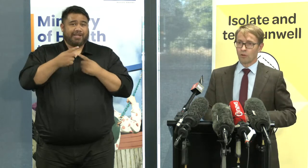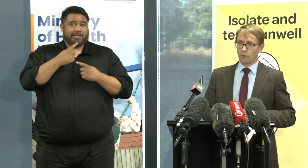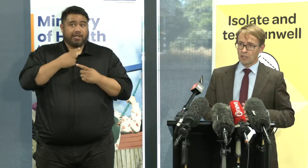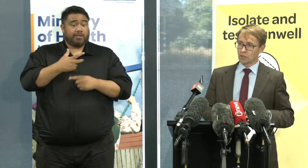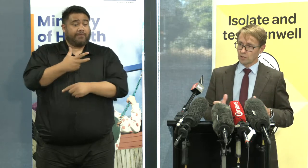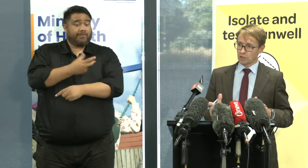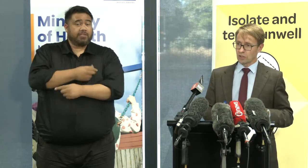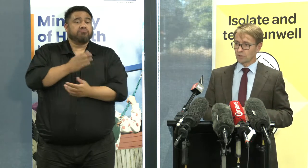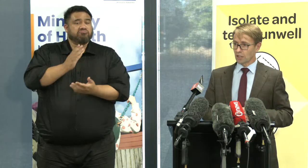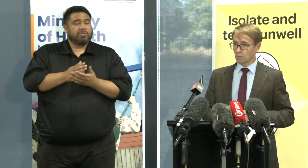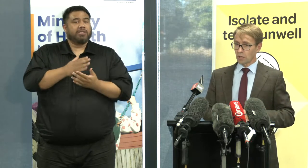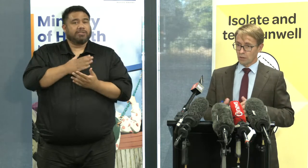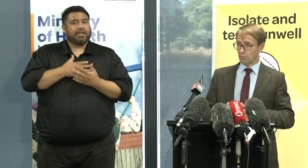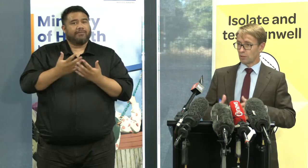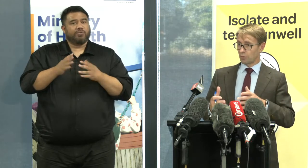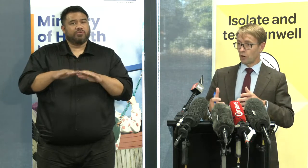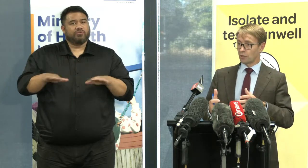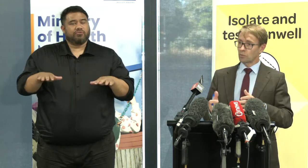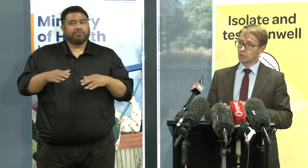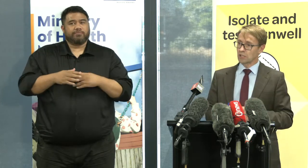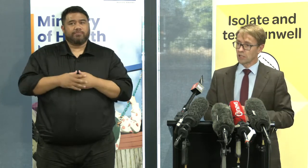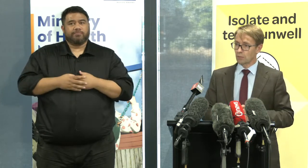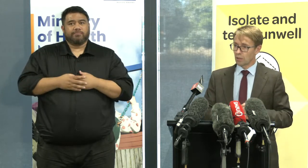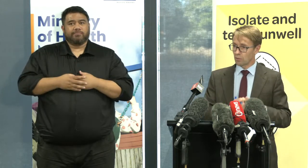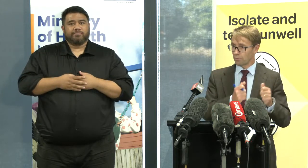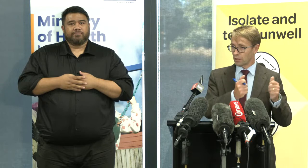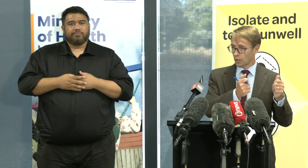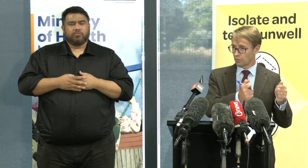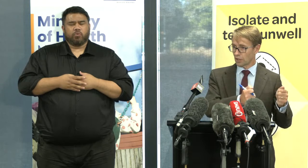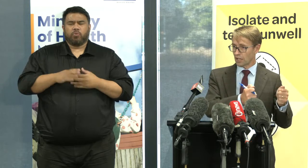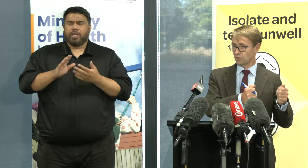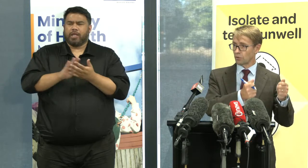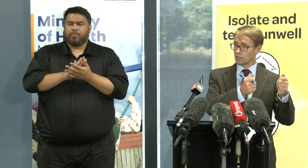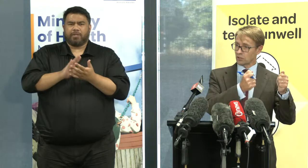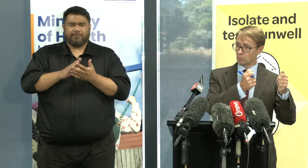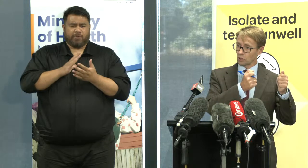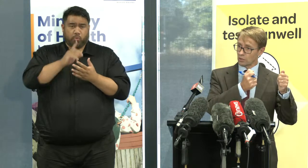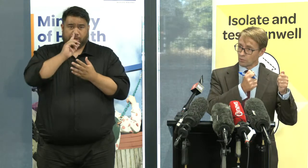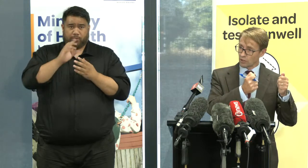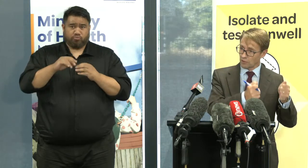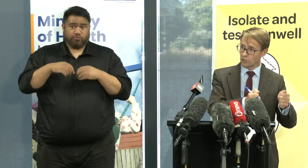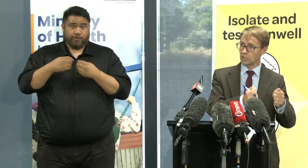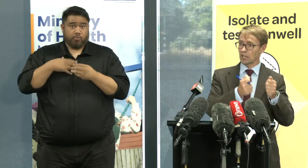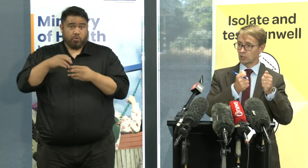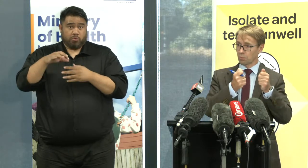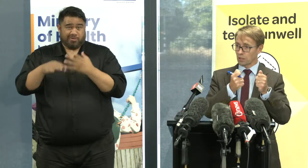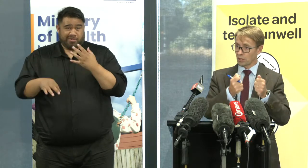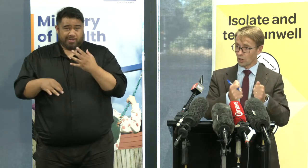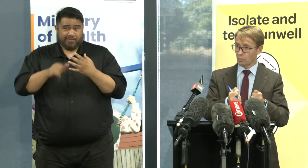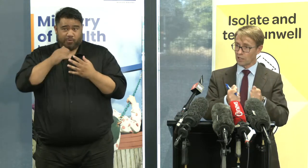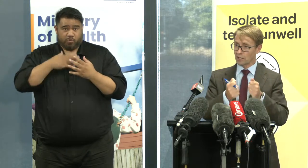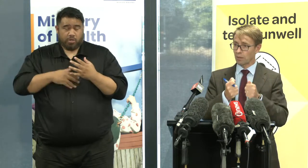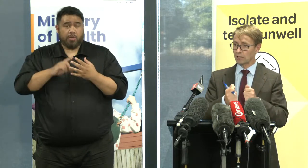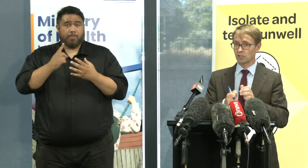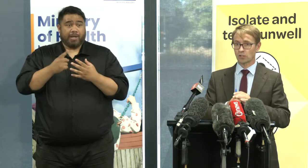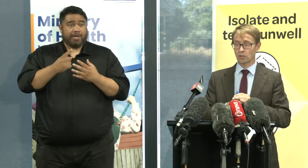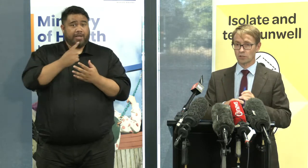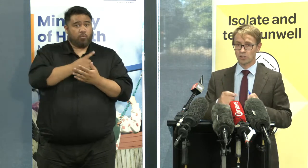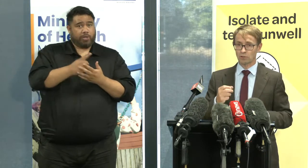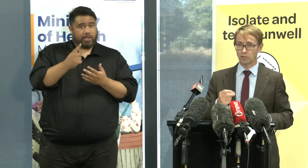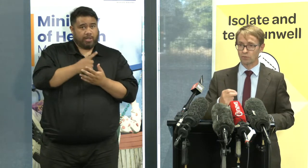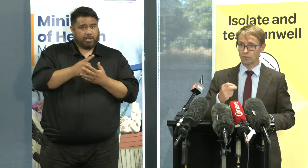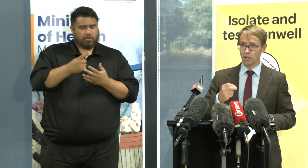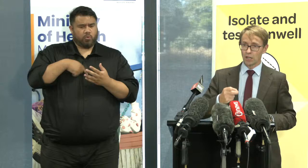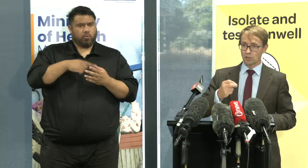of the range of initiatives underway, happy to provide more detail, but we've been, over the last few weeks, working with every DHB on a weekly basis